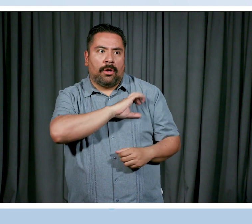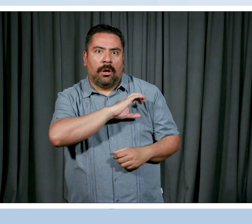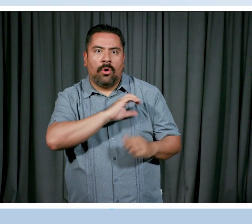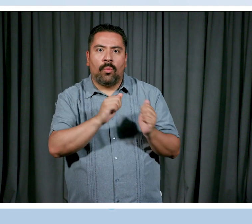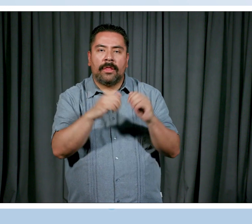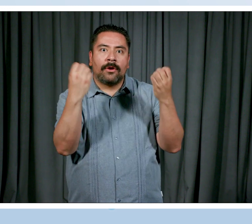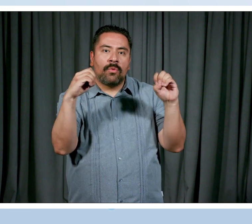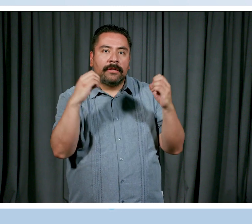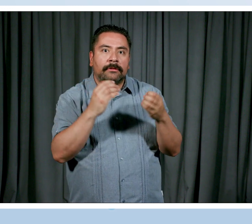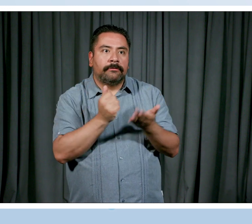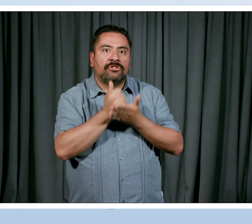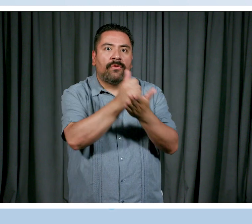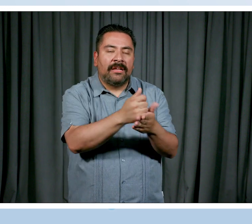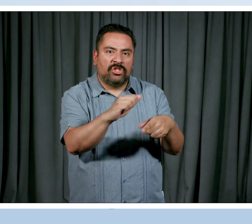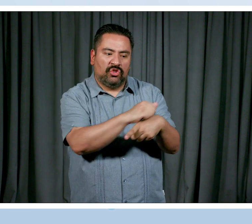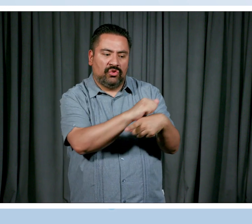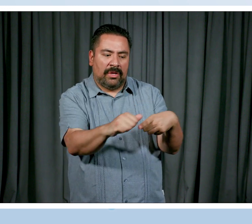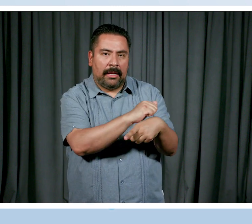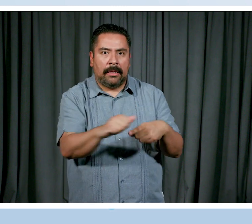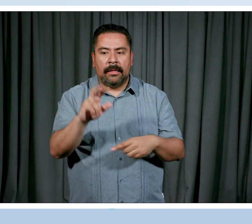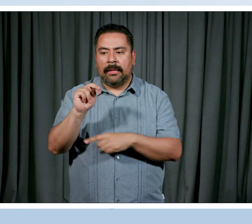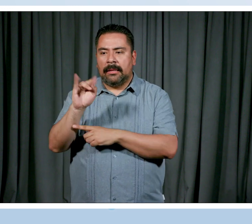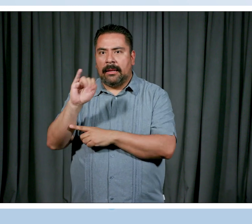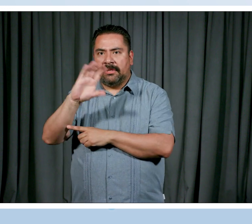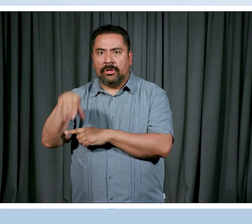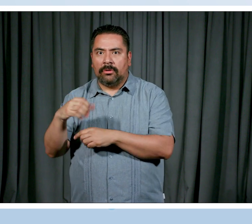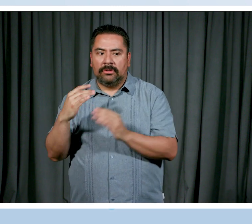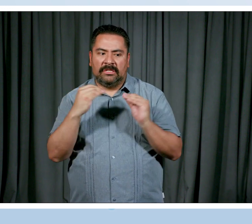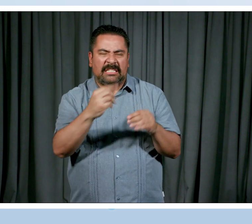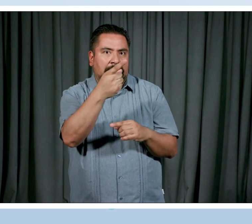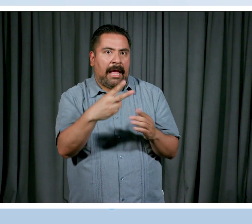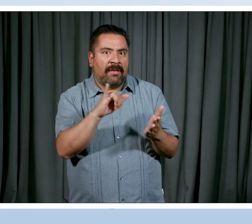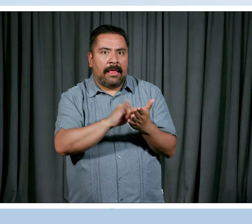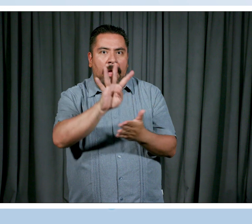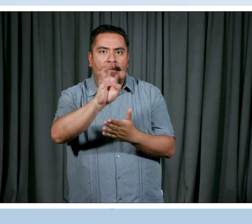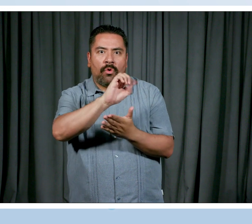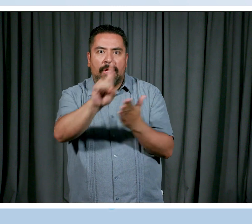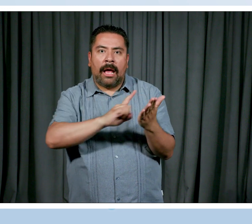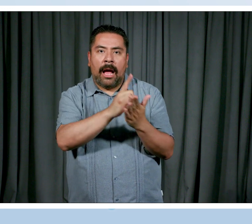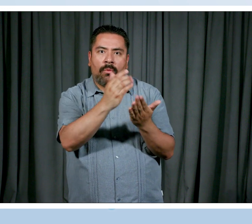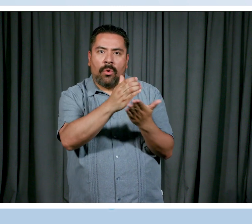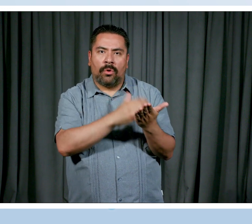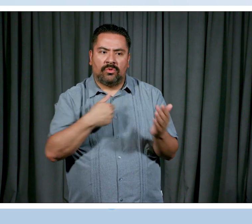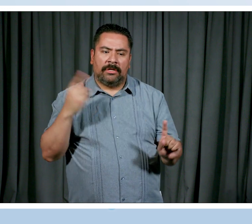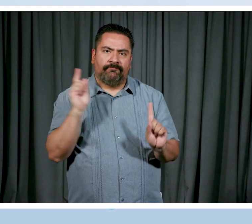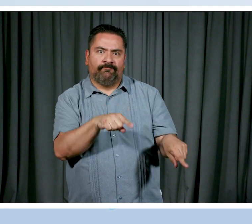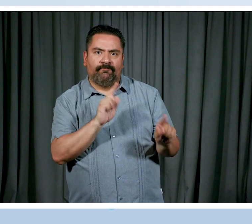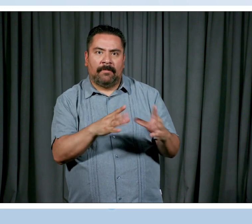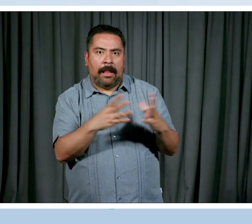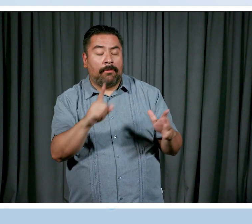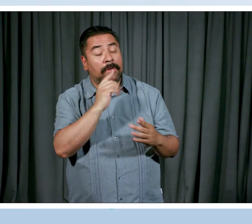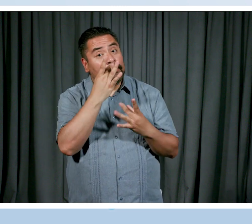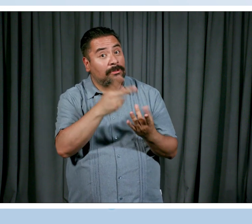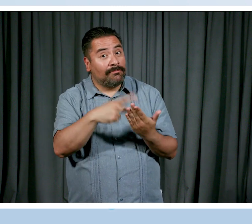crisis intervention team training. NAMI Chicago teaches almost half of the 40-hour course, so we're there a lot, and it's a really interesting program. But